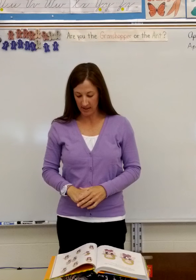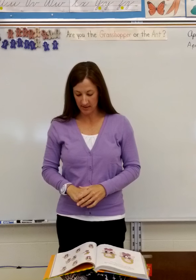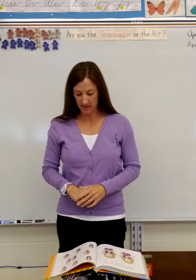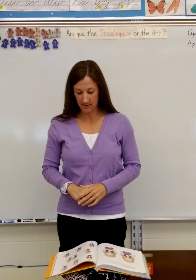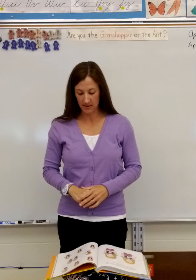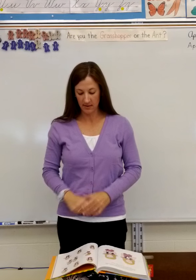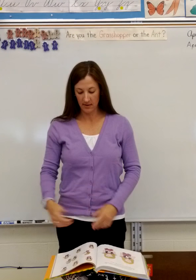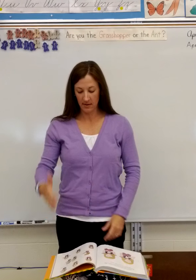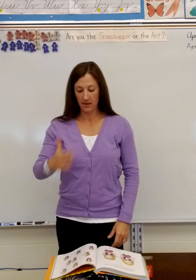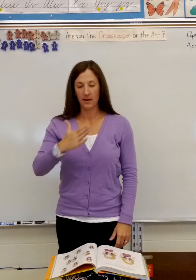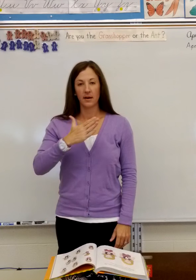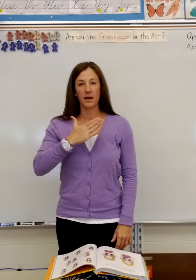percussionist.